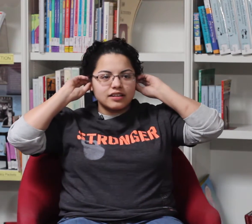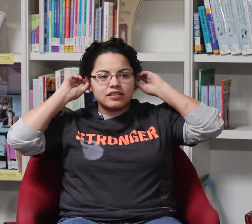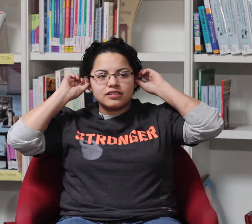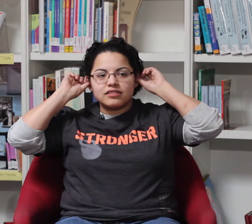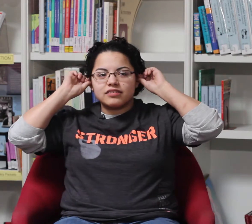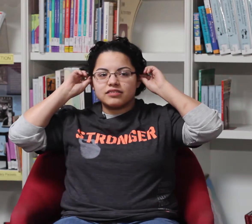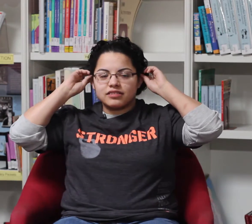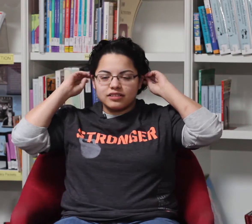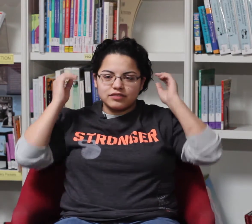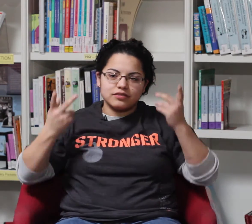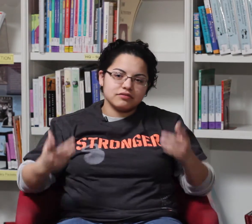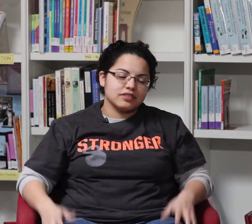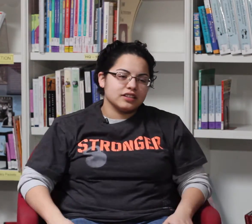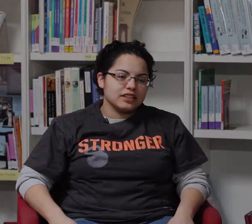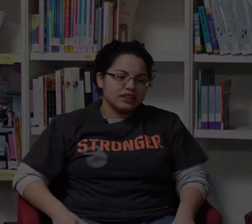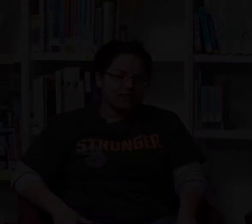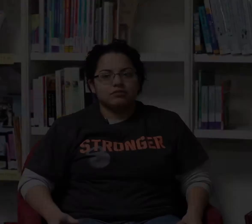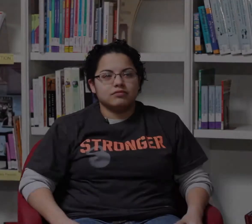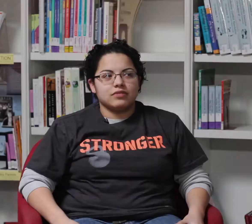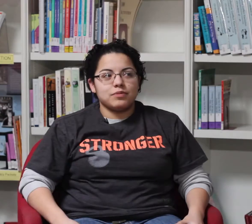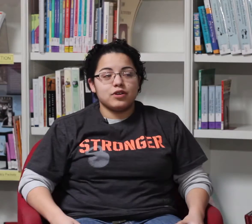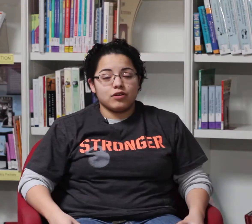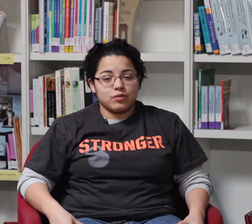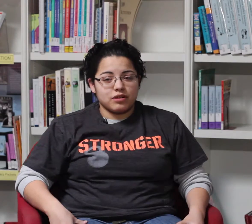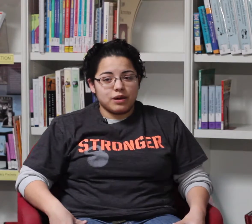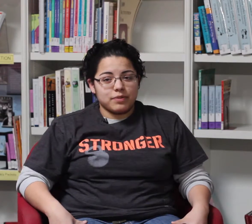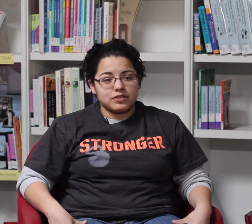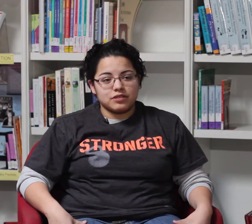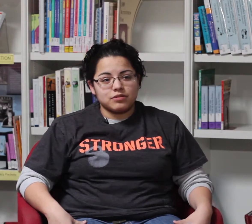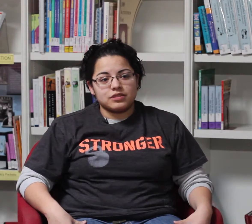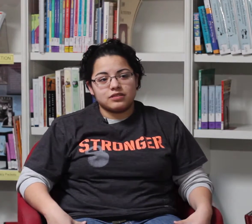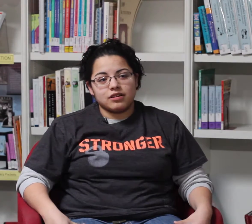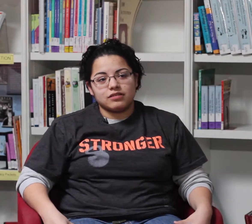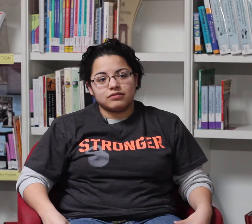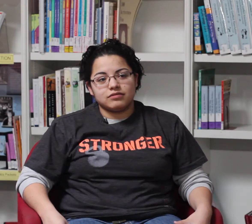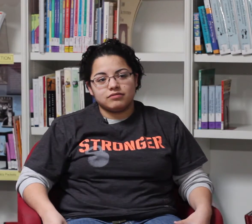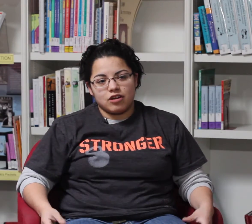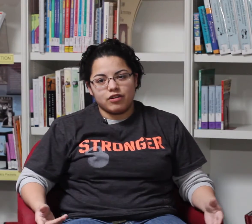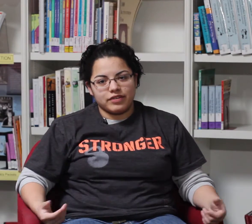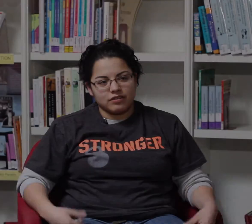So that's it. I'm the only one in my person who is hard of hearing.